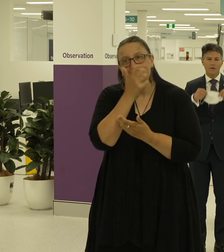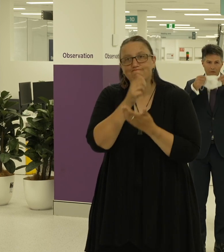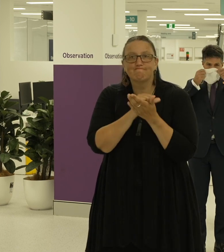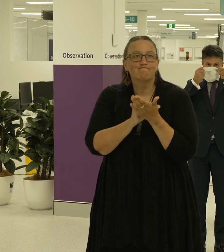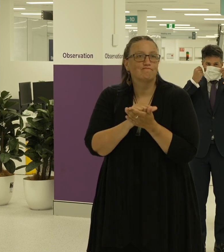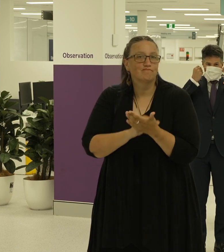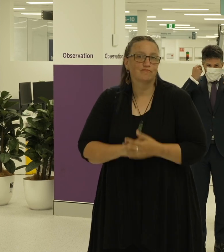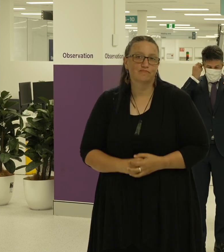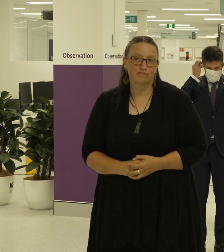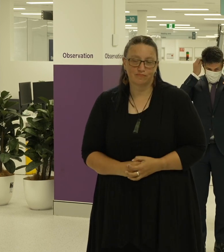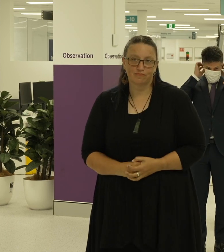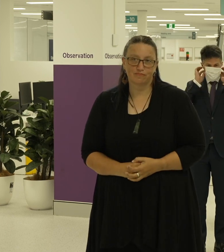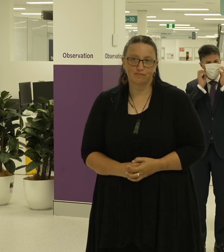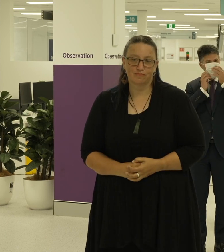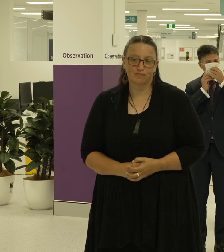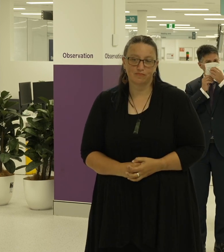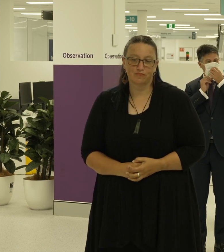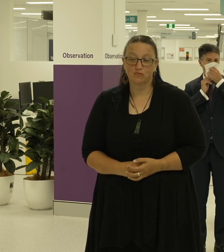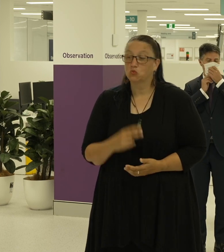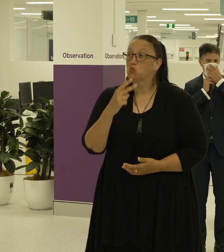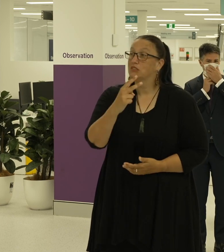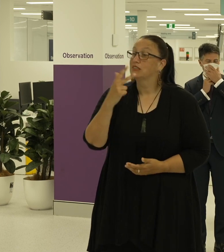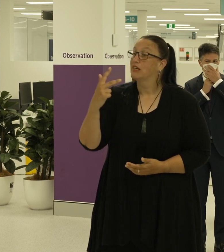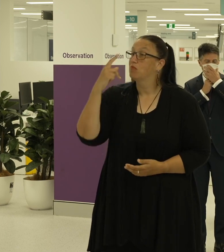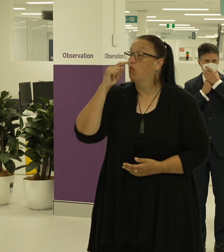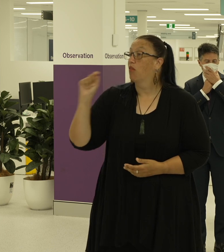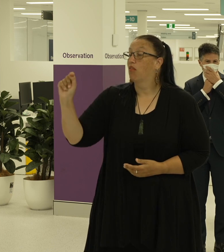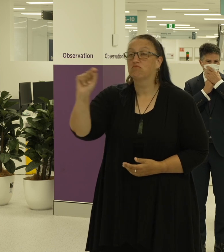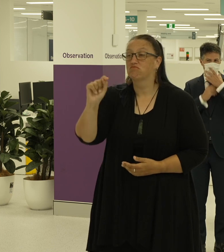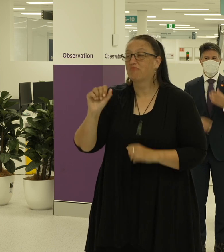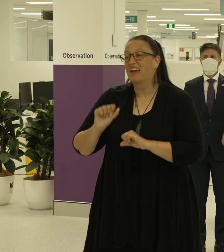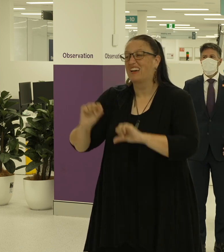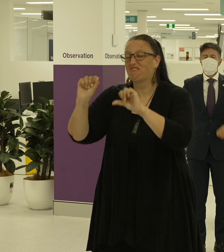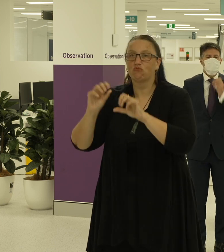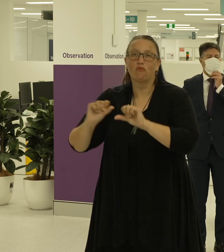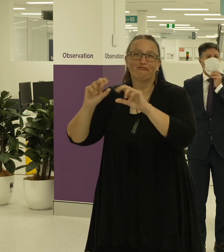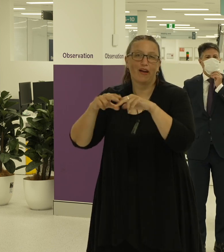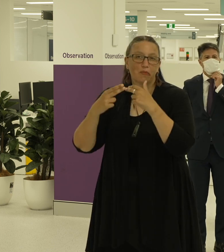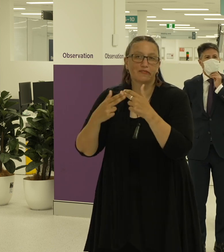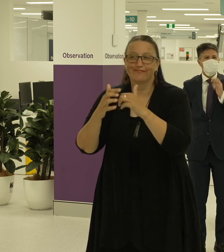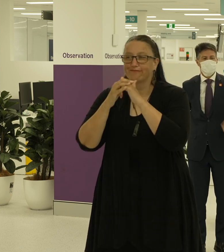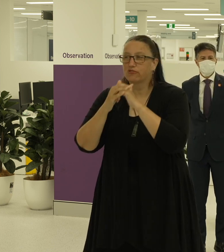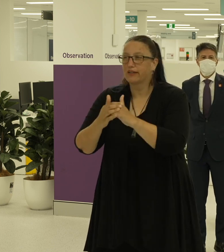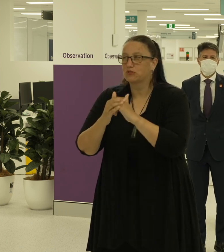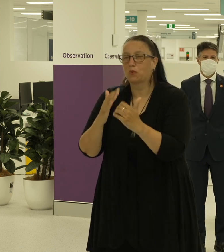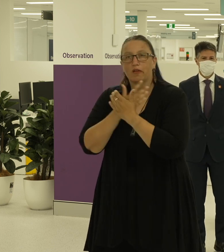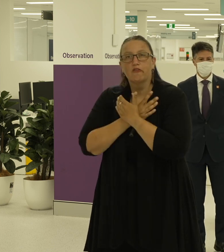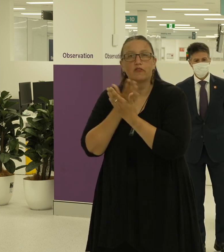And obviously each one of those people have families and friends, and our strongest sympathy goes to each and every one of their families and